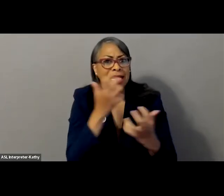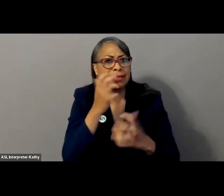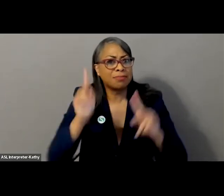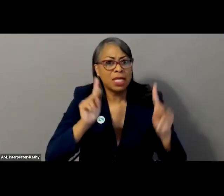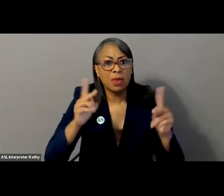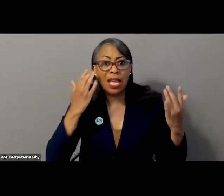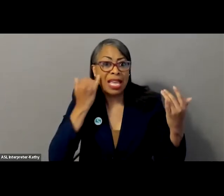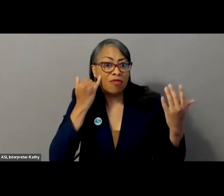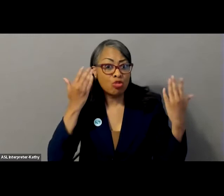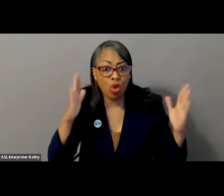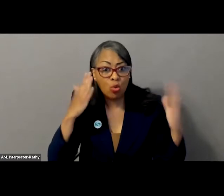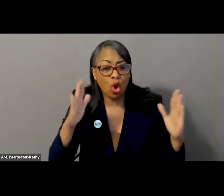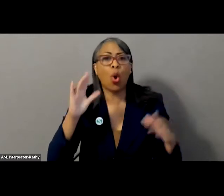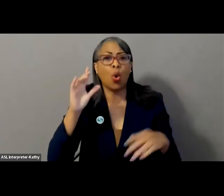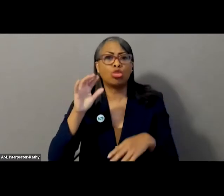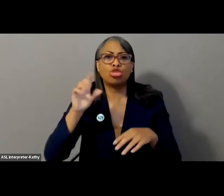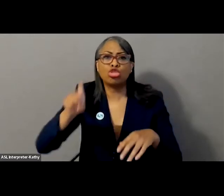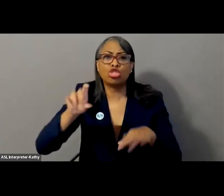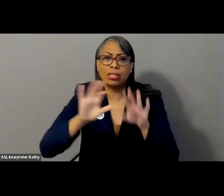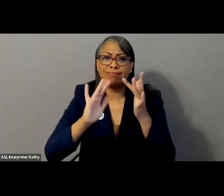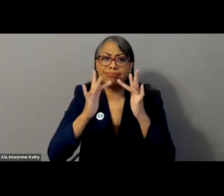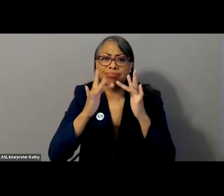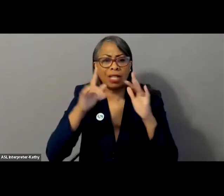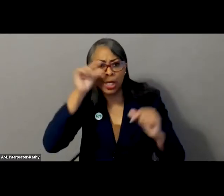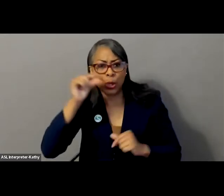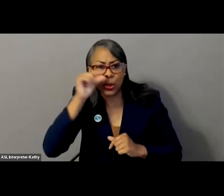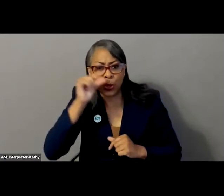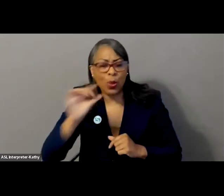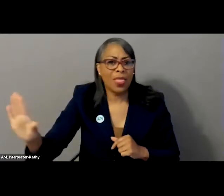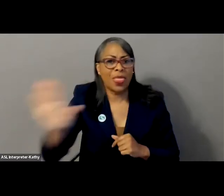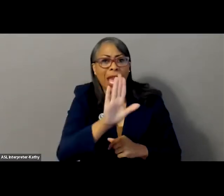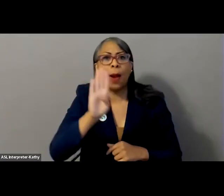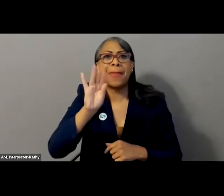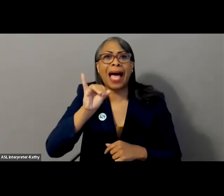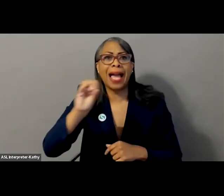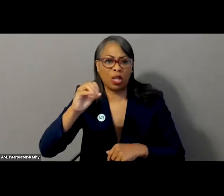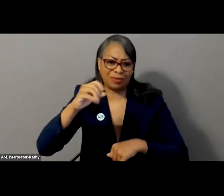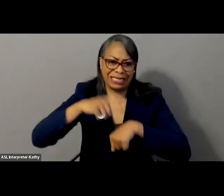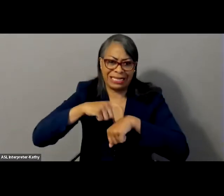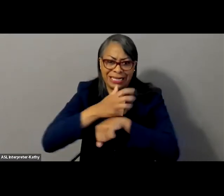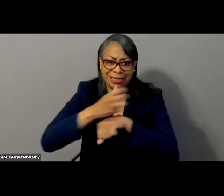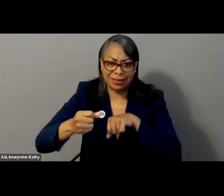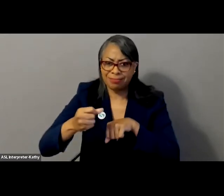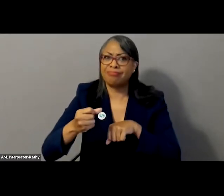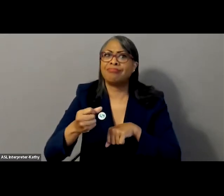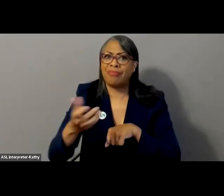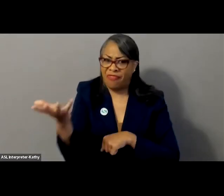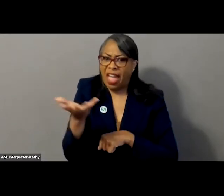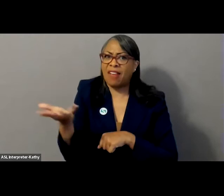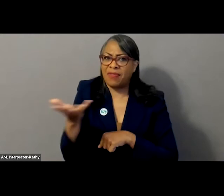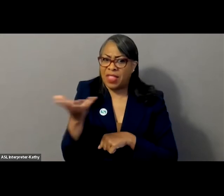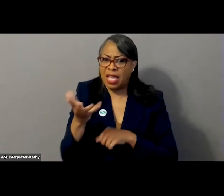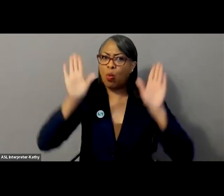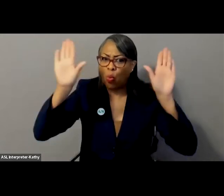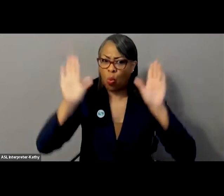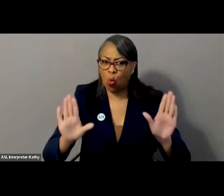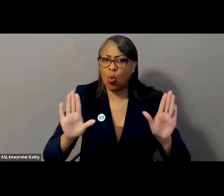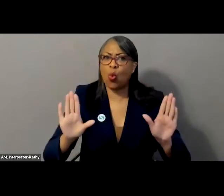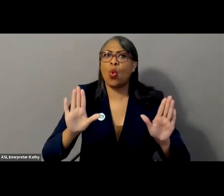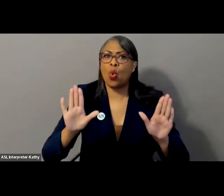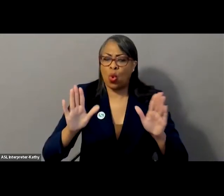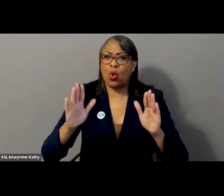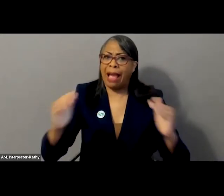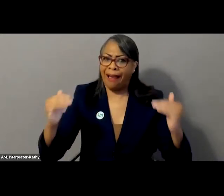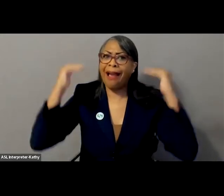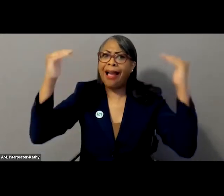know about them, you should Google their bios. In the interest of time, I won't tell you more about their work, but they are terrific and extremely well qualified to